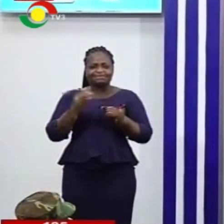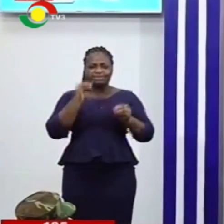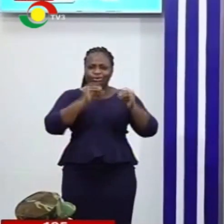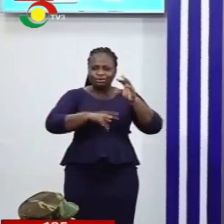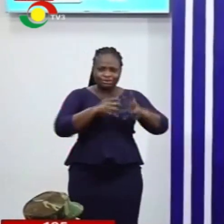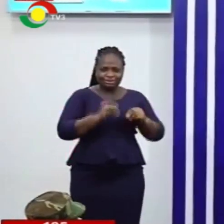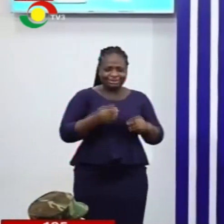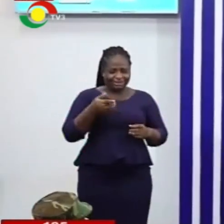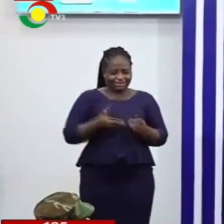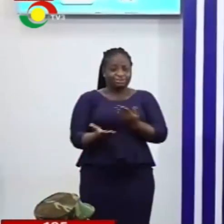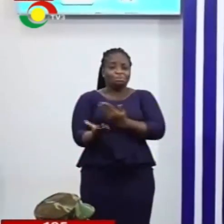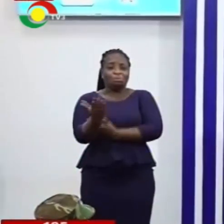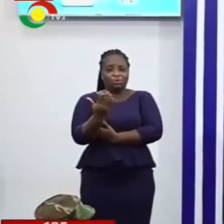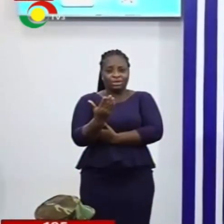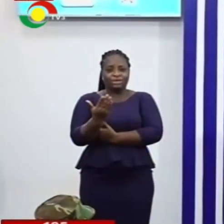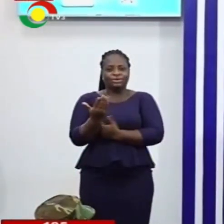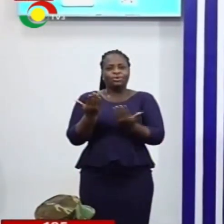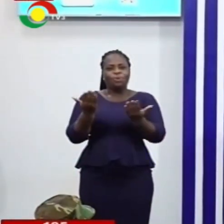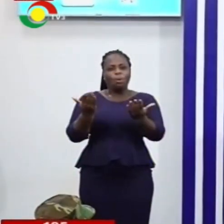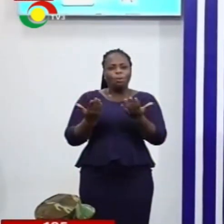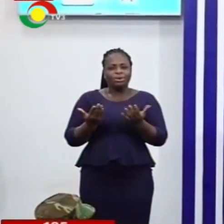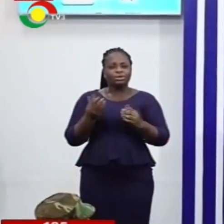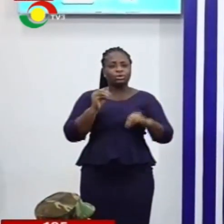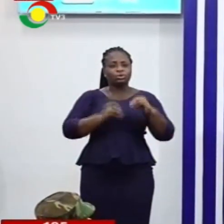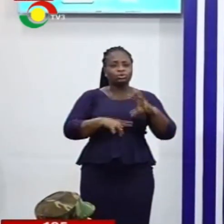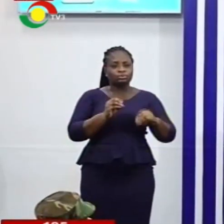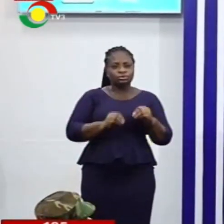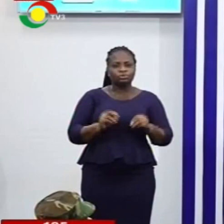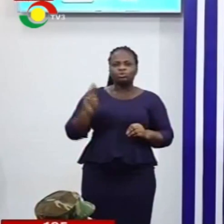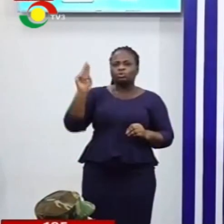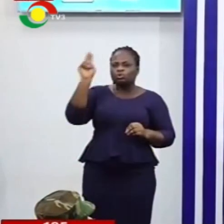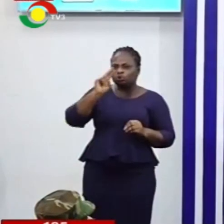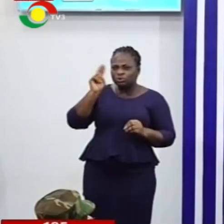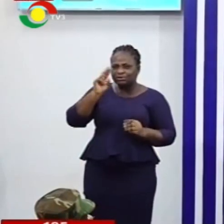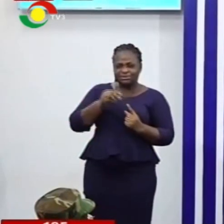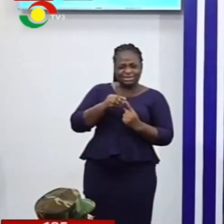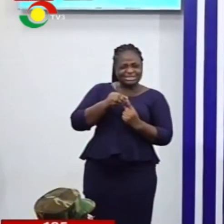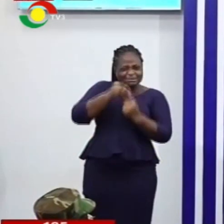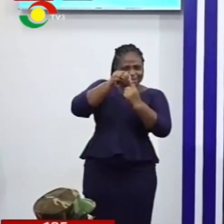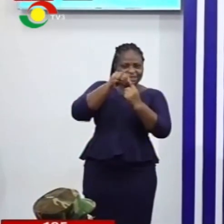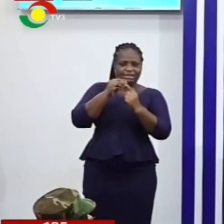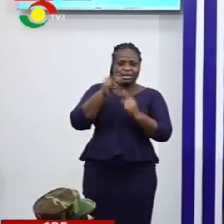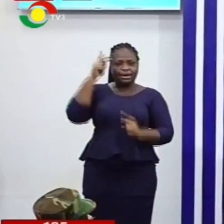morning. And they want that contribution to be used for a specific purpose.